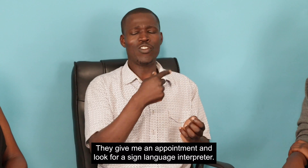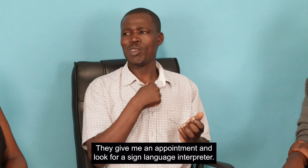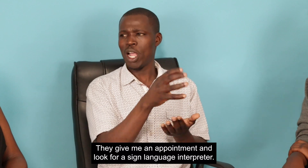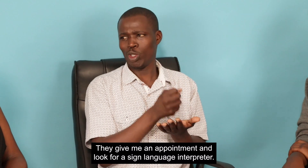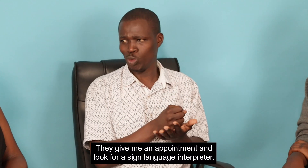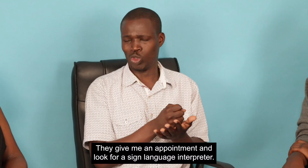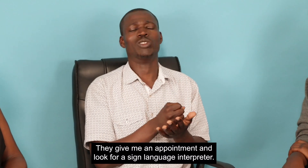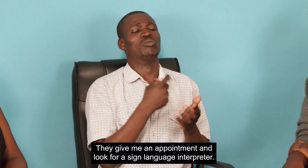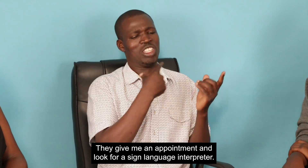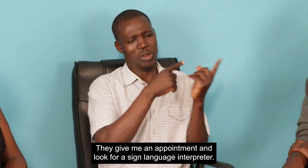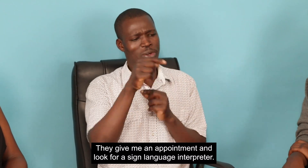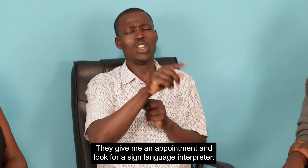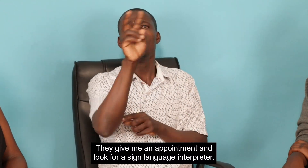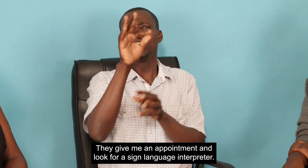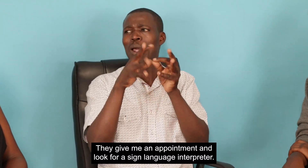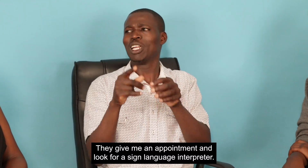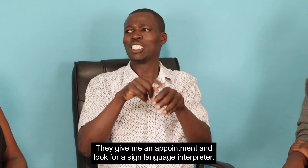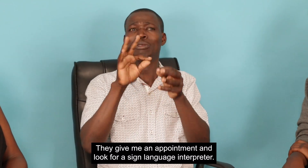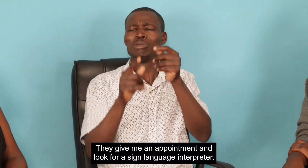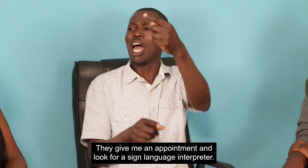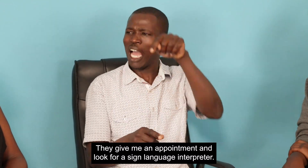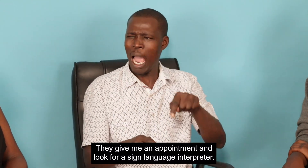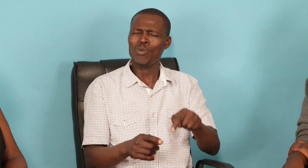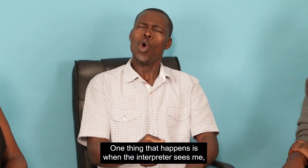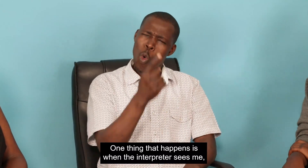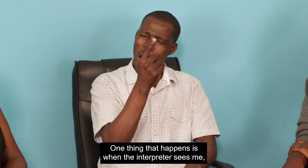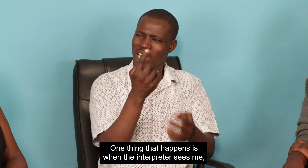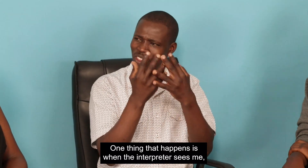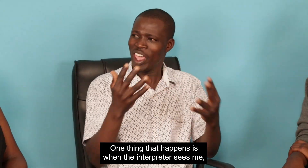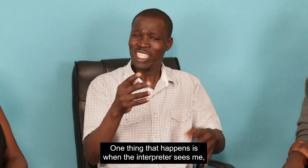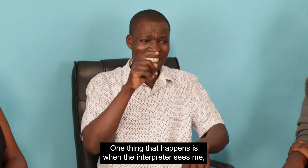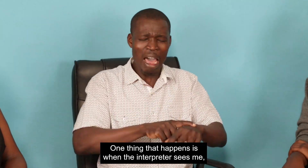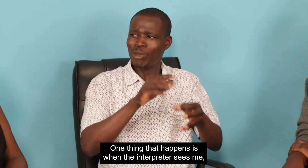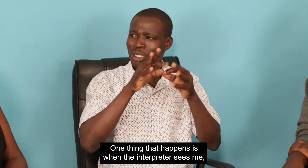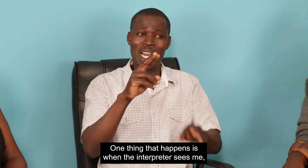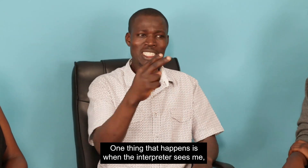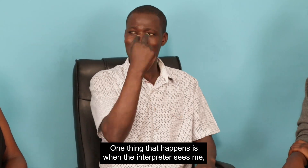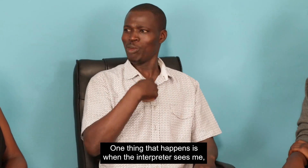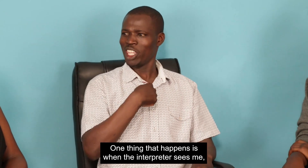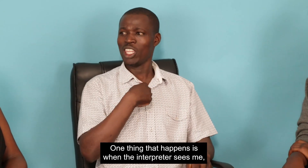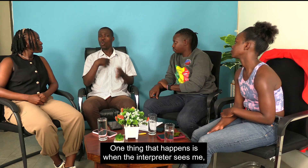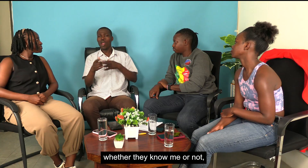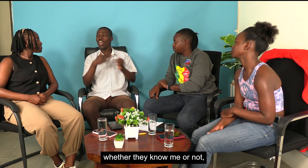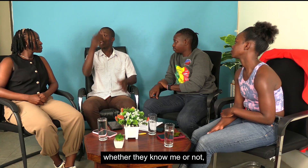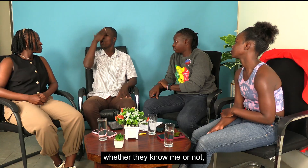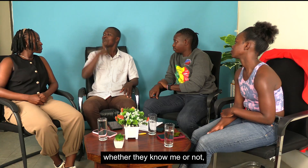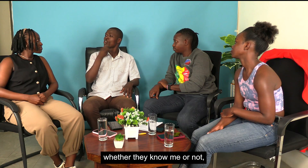the communication, and they bring an interpreter. One thing, the interpreter look at